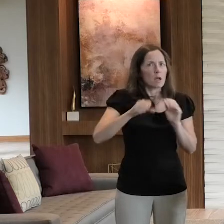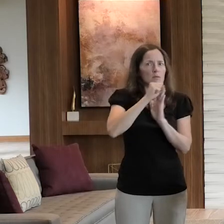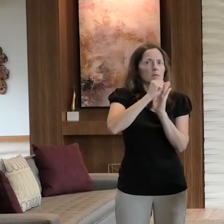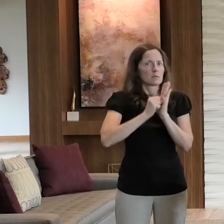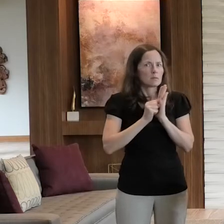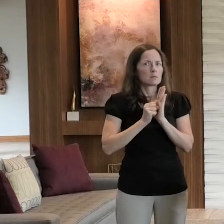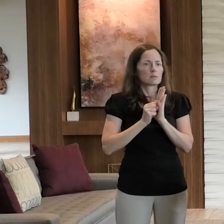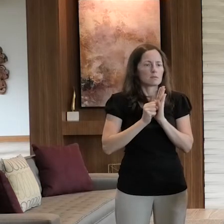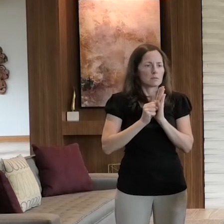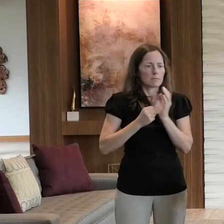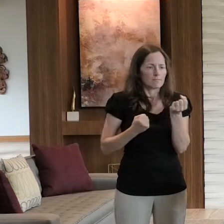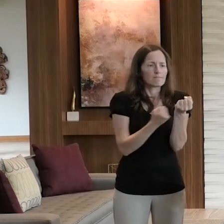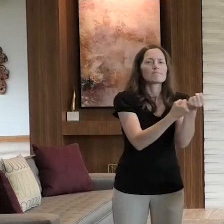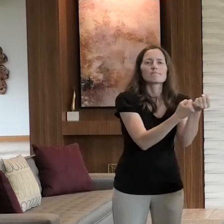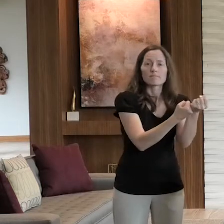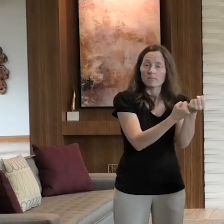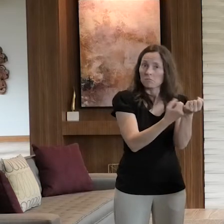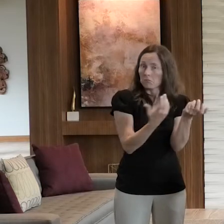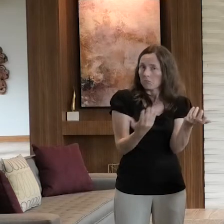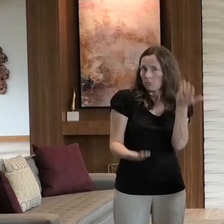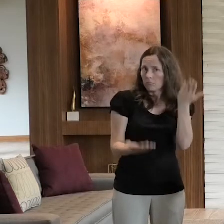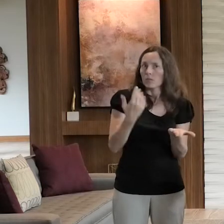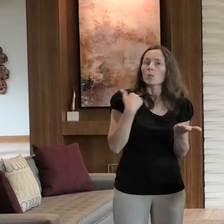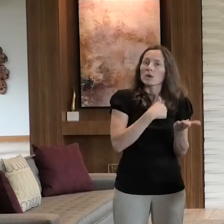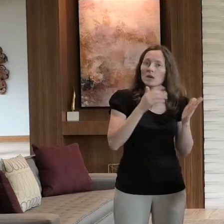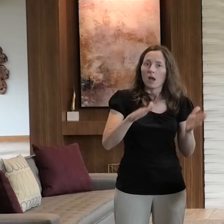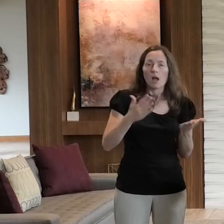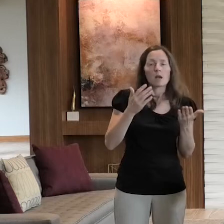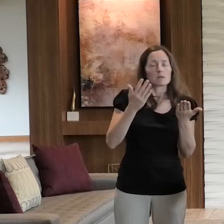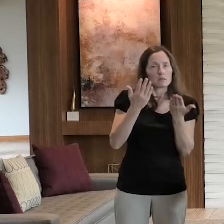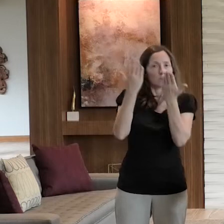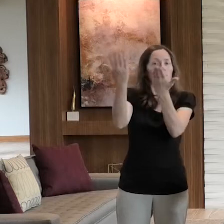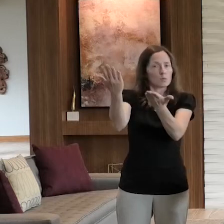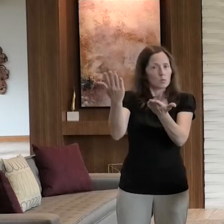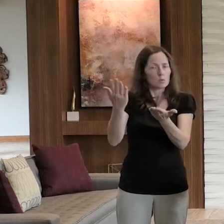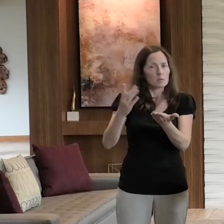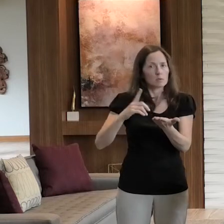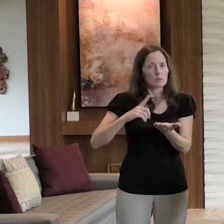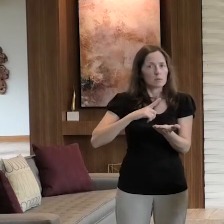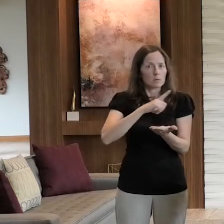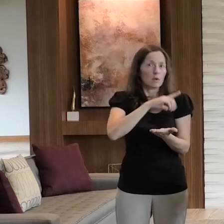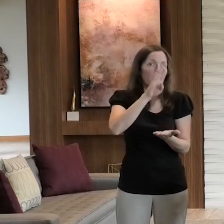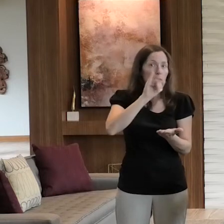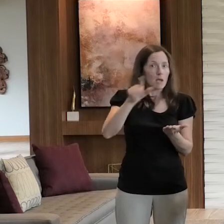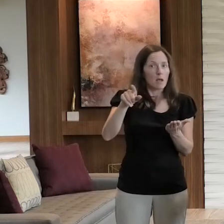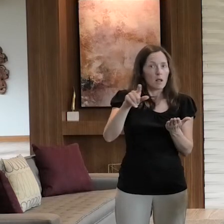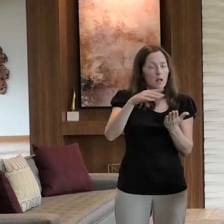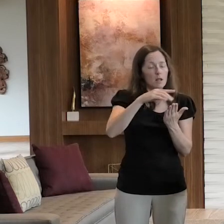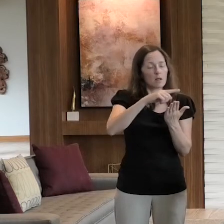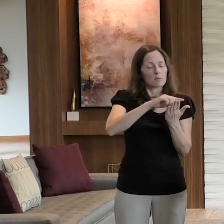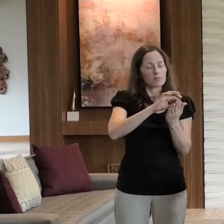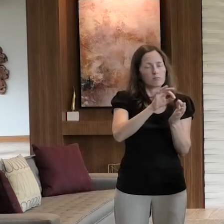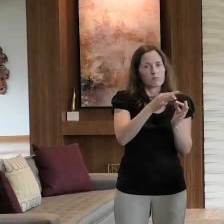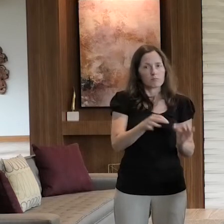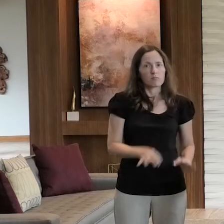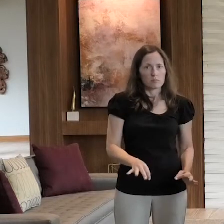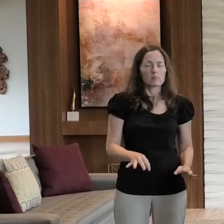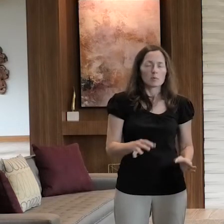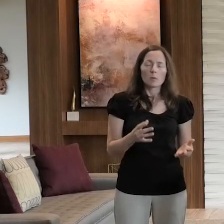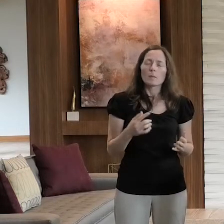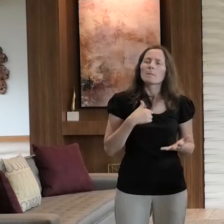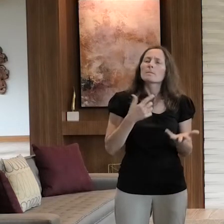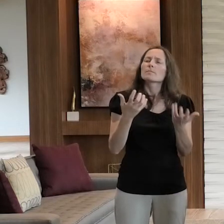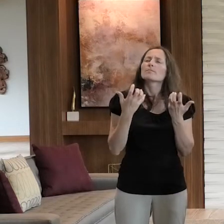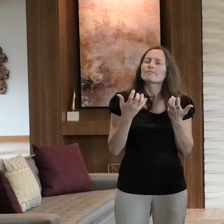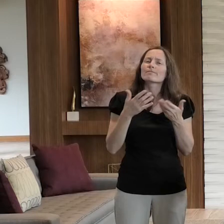whether we can introduce that piece of legislation as a delegation bill for this upcoming session. And so I want to close with just this kind of examination